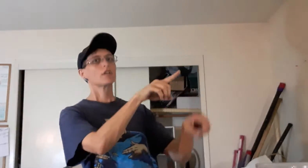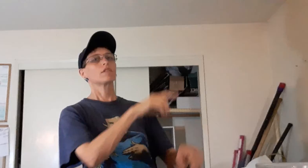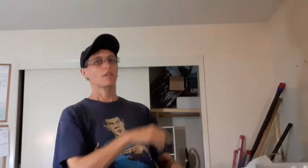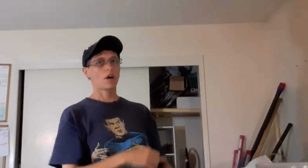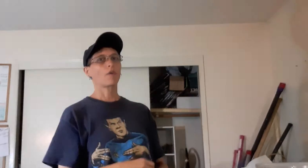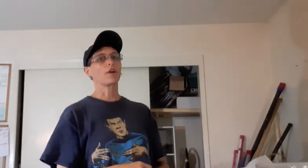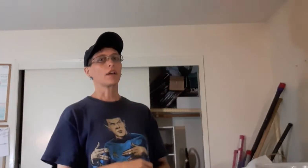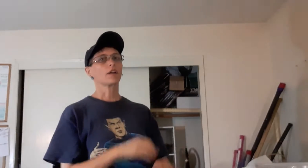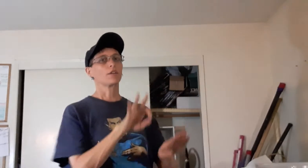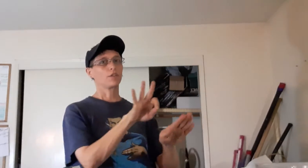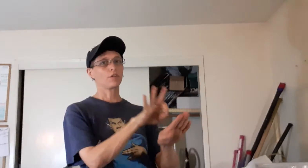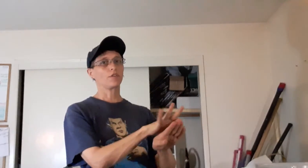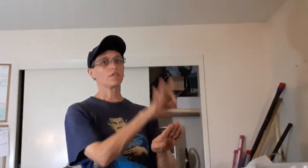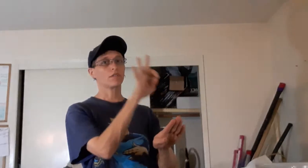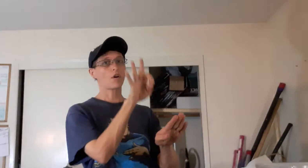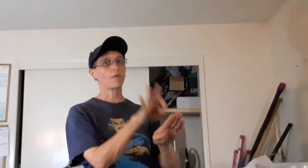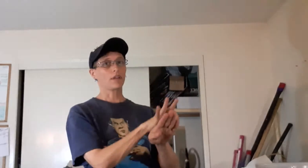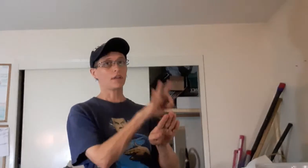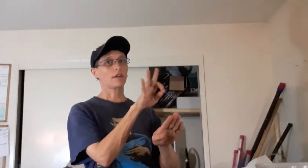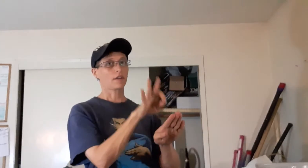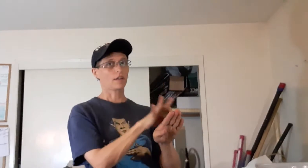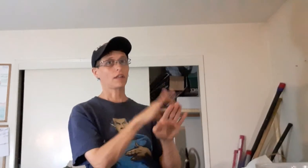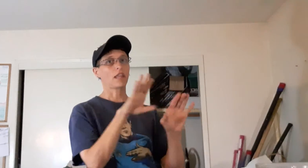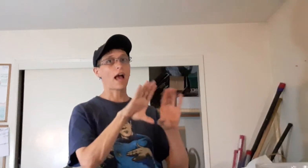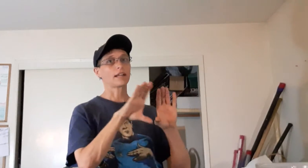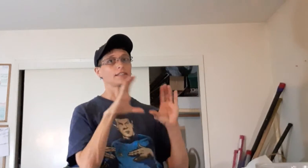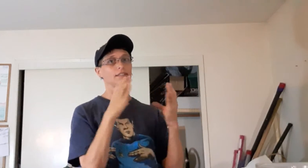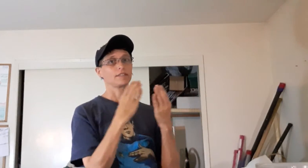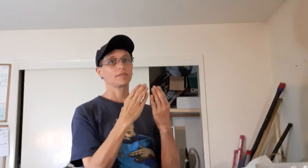she's going to the sewing class.